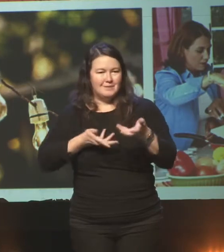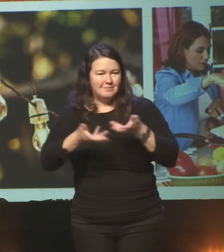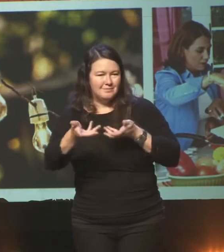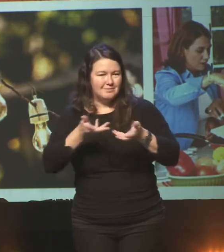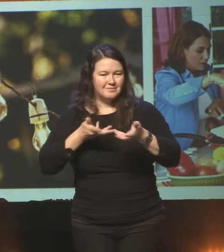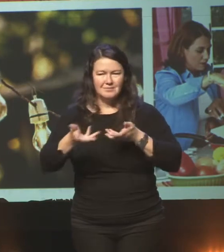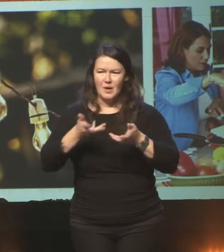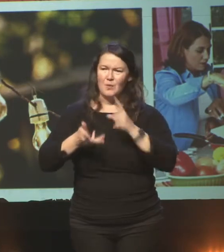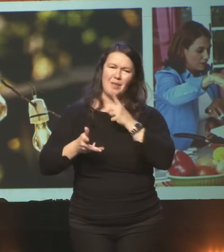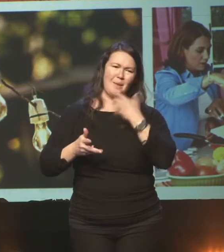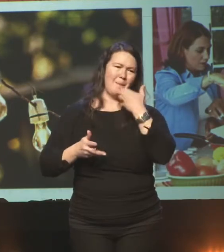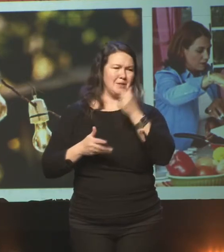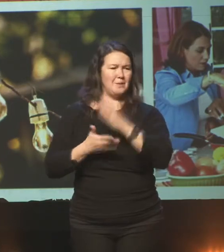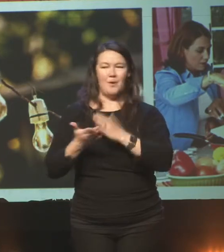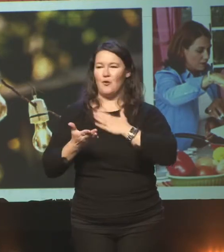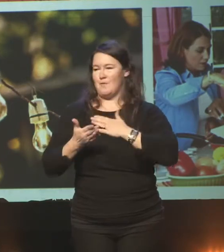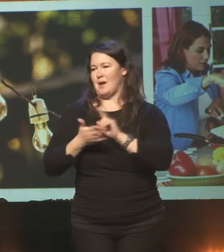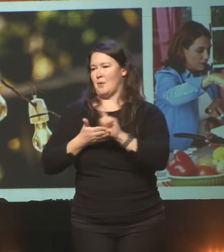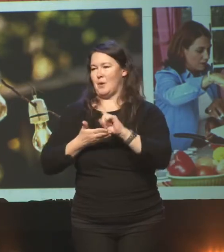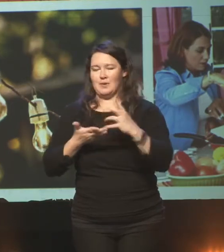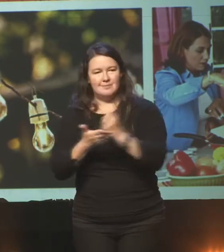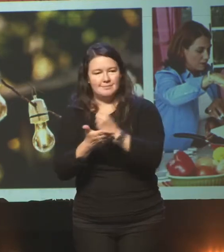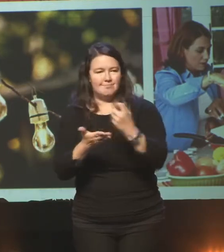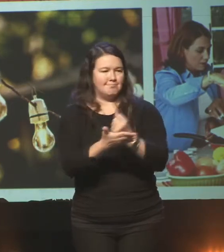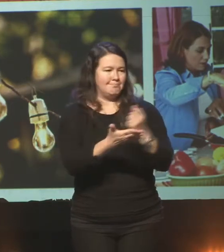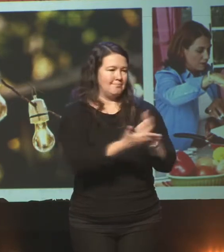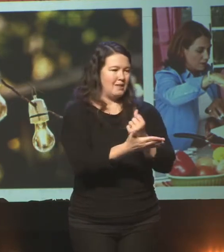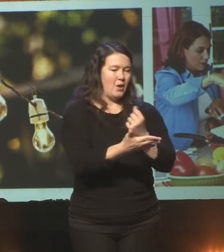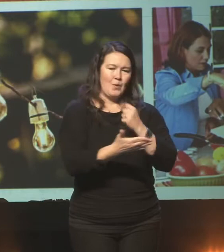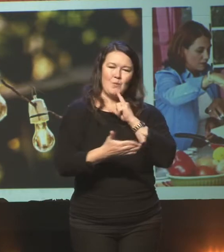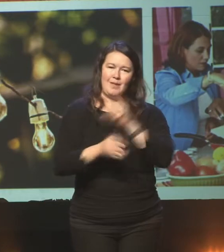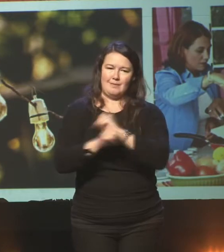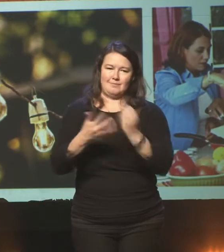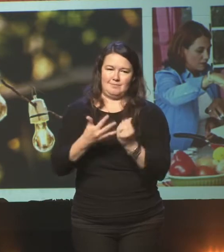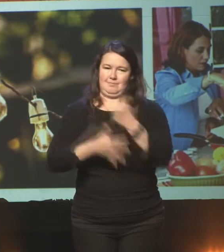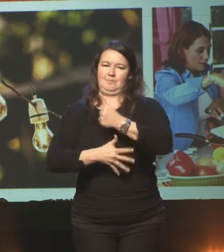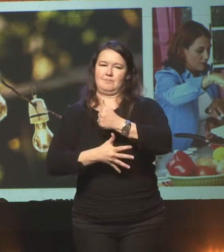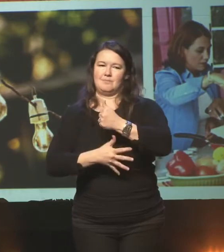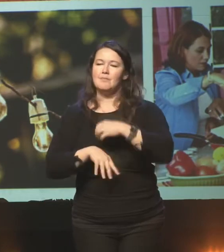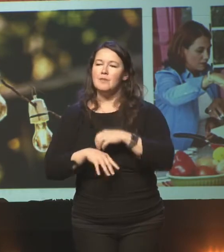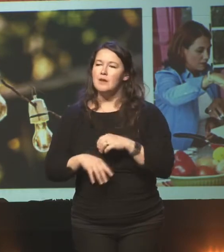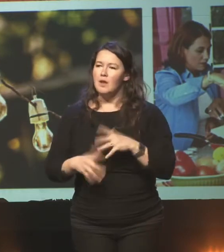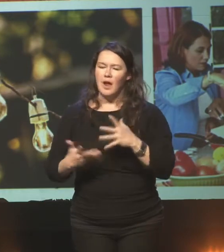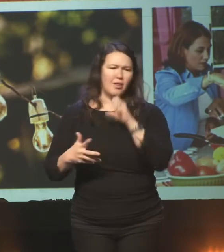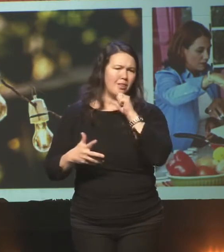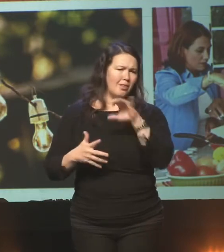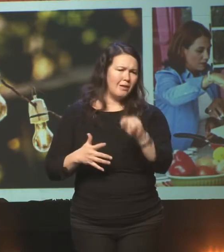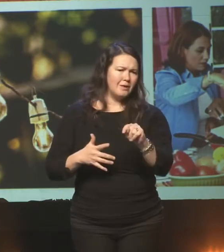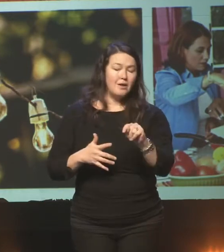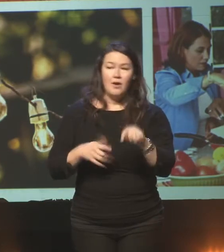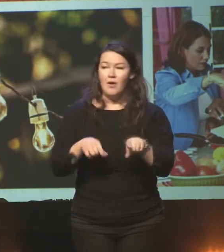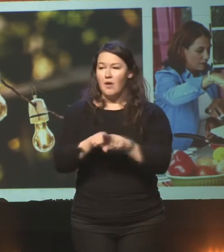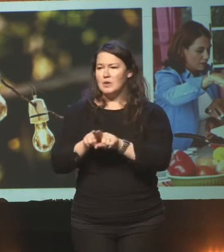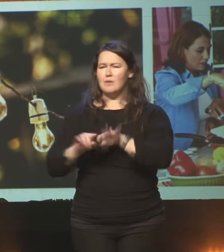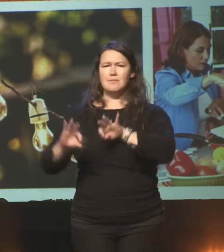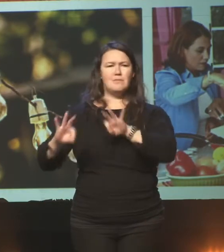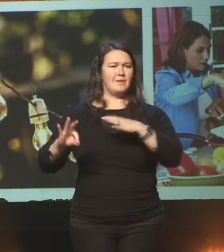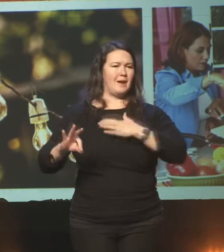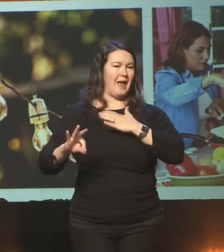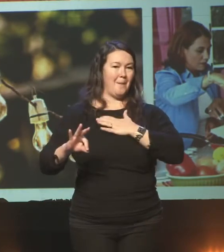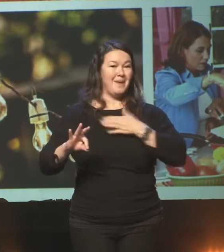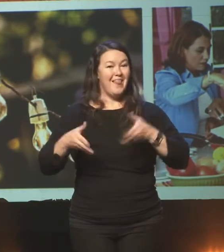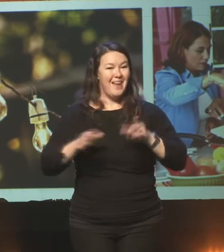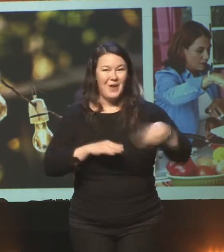it. It's one of the best parts of my week when I get to do that. It's a high priority for me. So I would love to do that. And I'm perfectly happy to let you